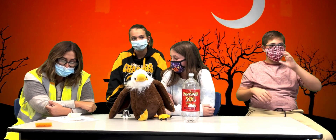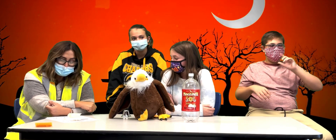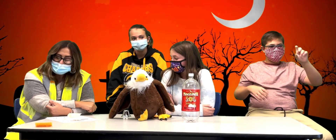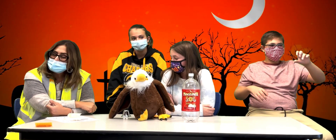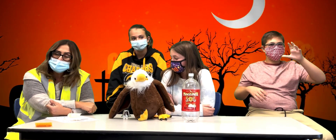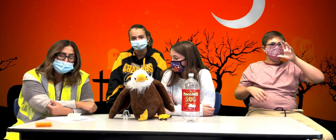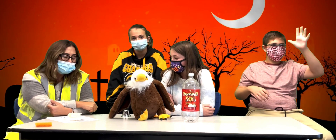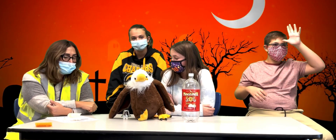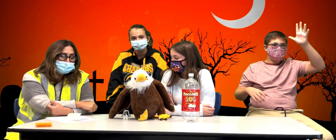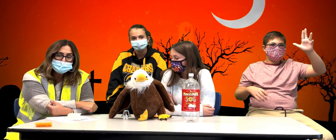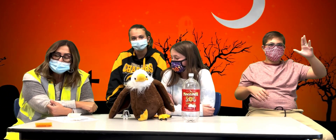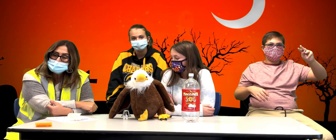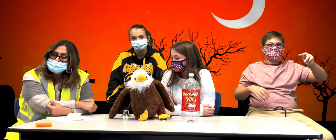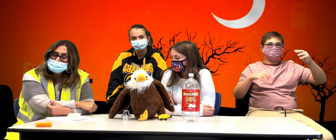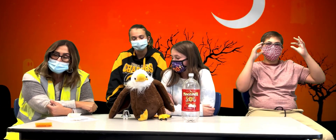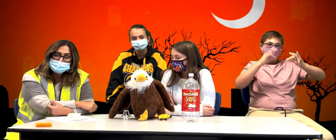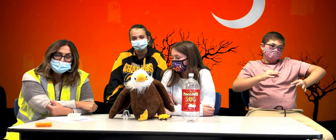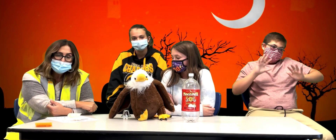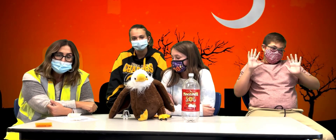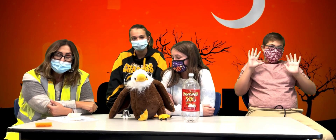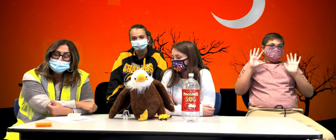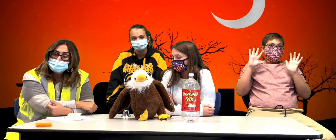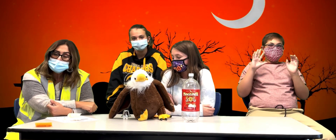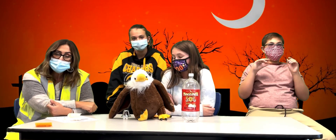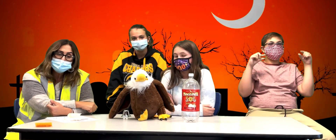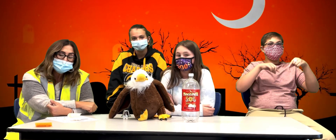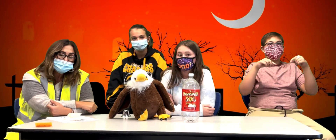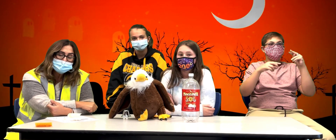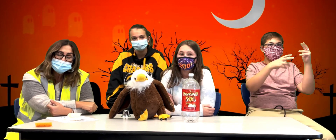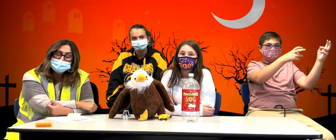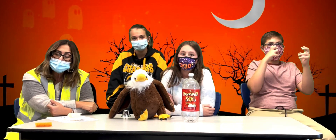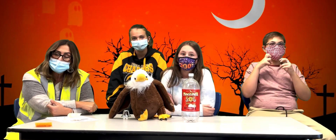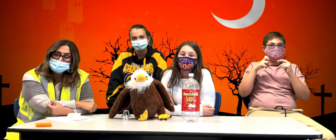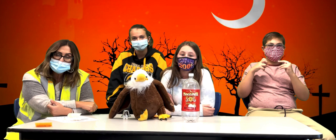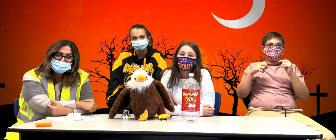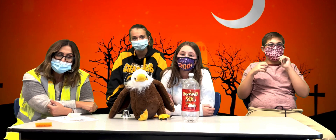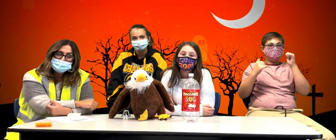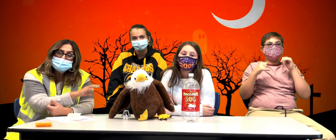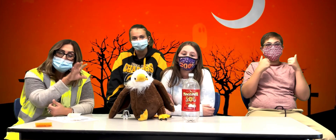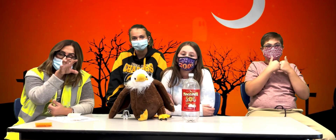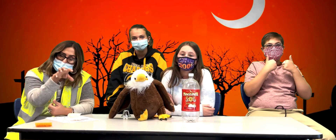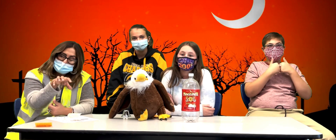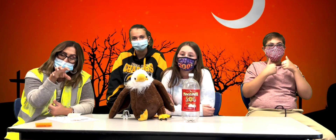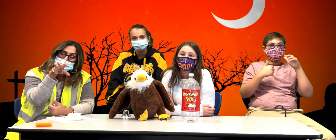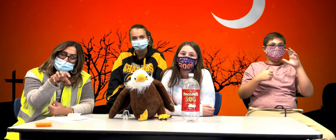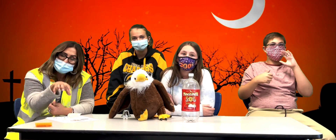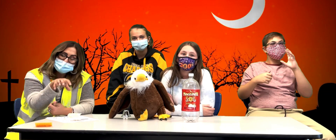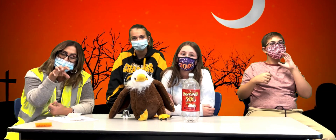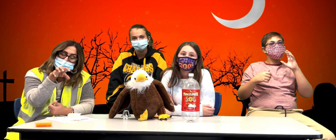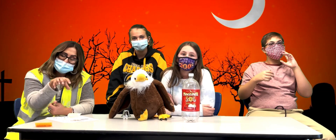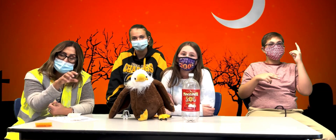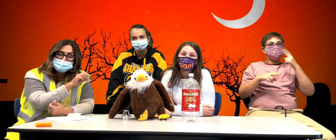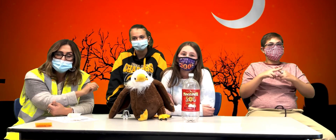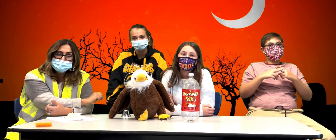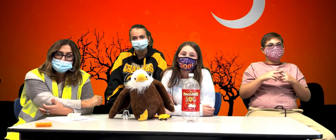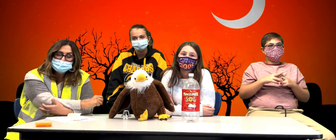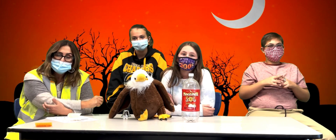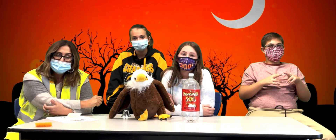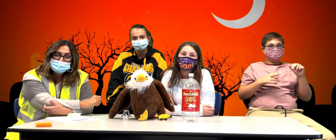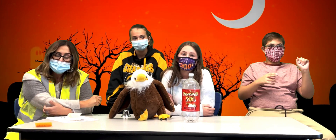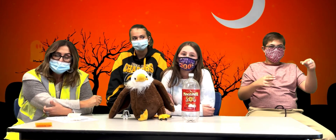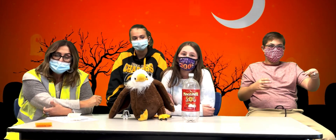parents. But there are no games and no Squid Game references allowed here on